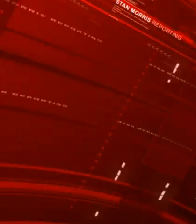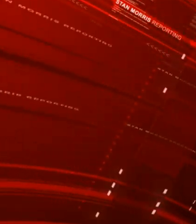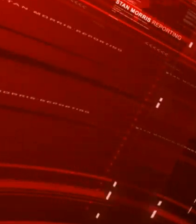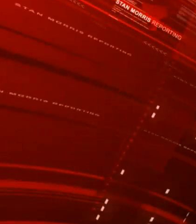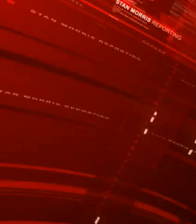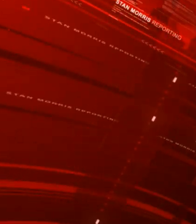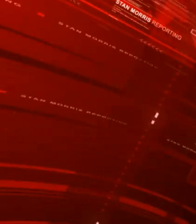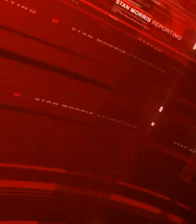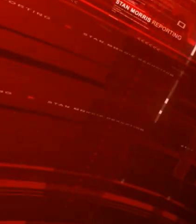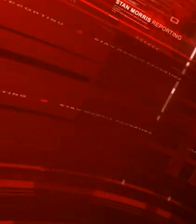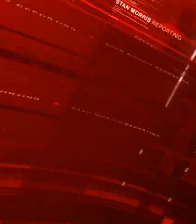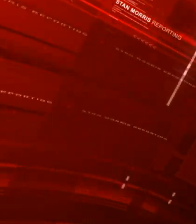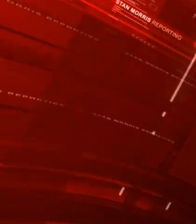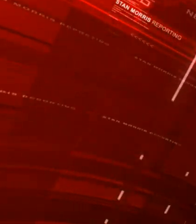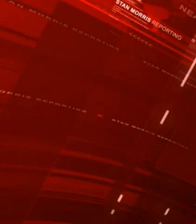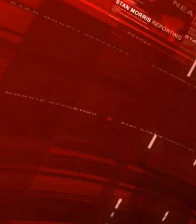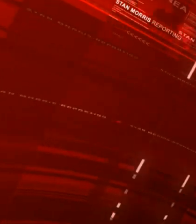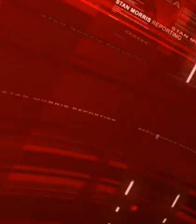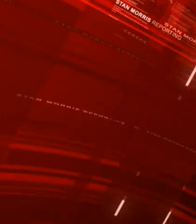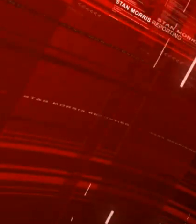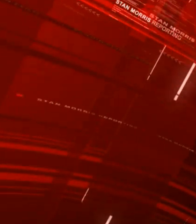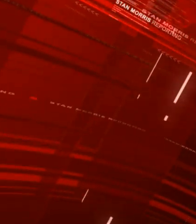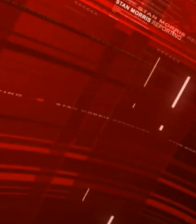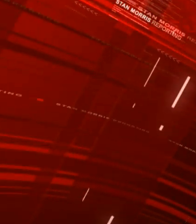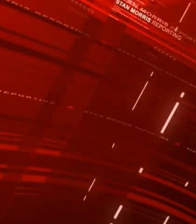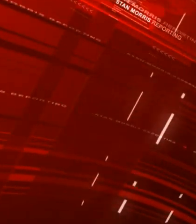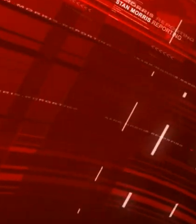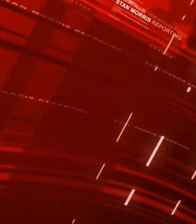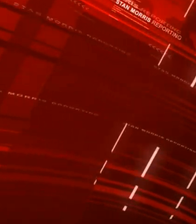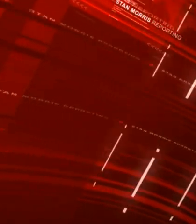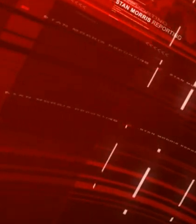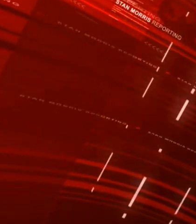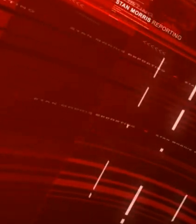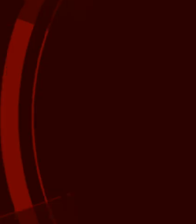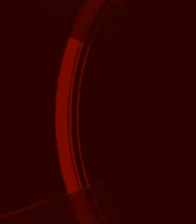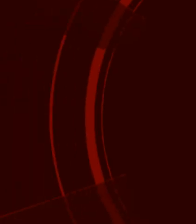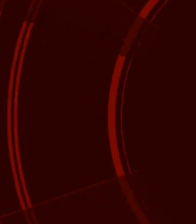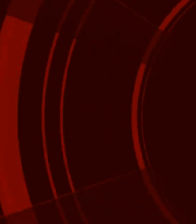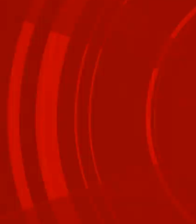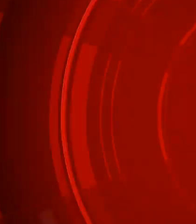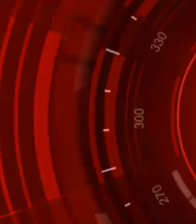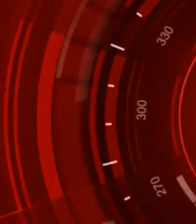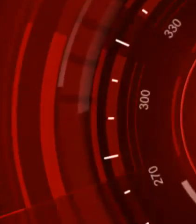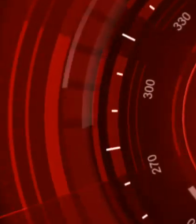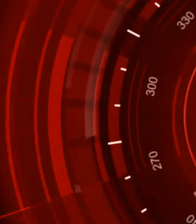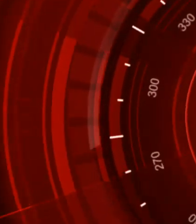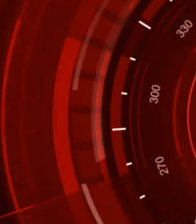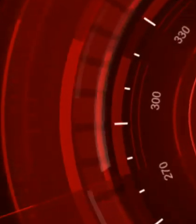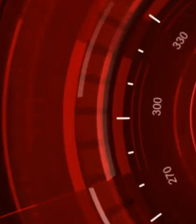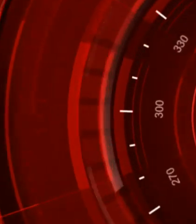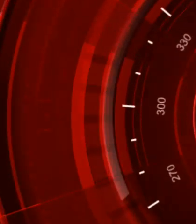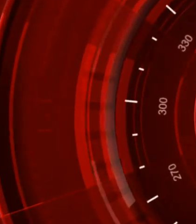you have a great day. We'll be back if breaking news breaks out. Until then, have a good one.